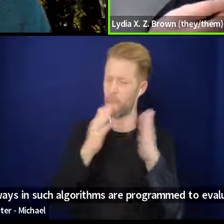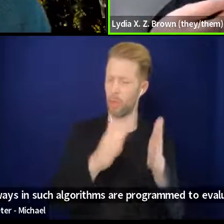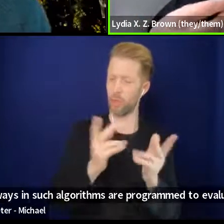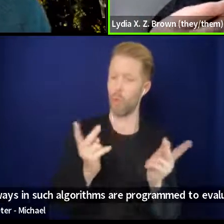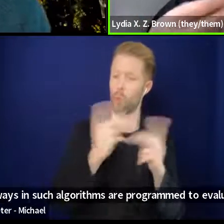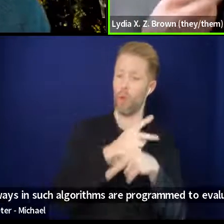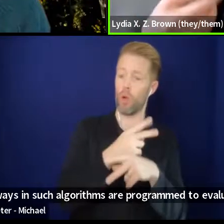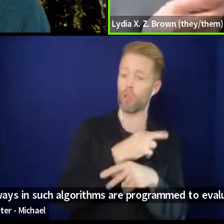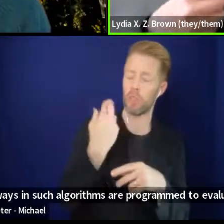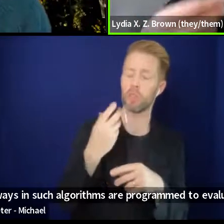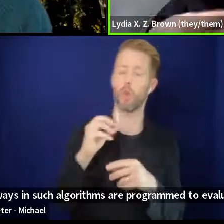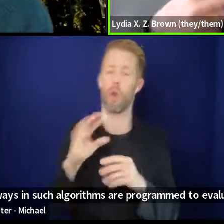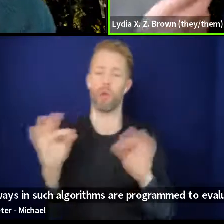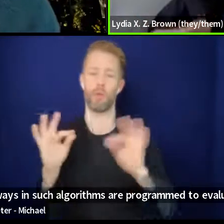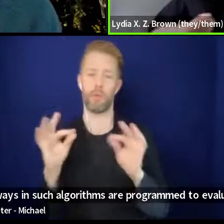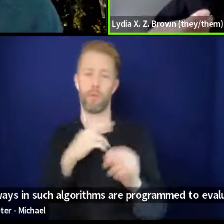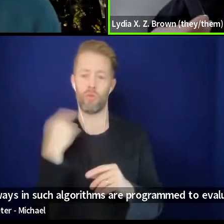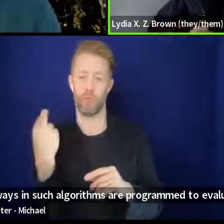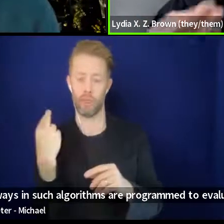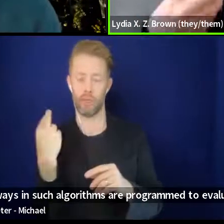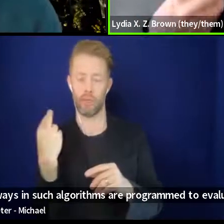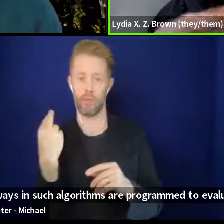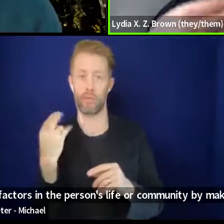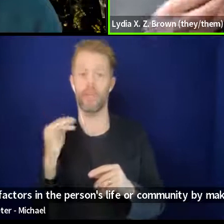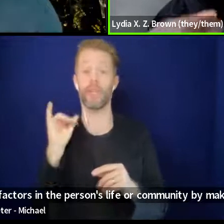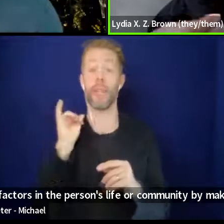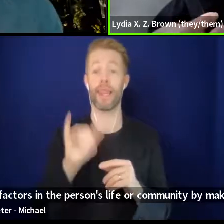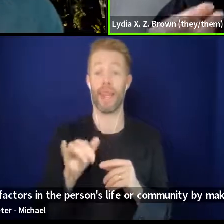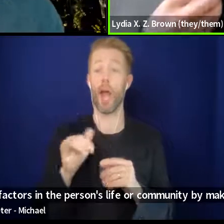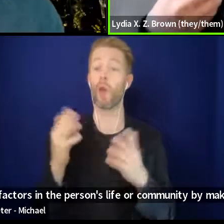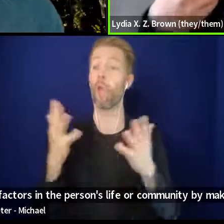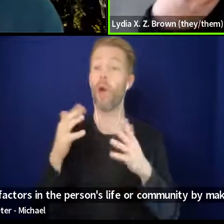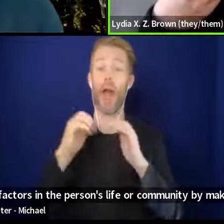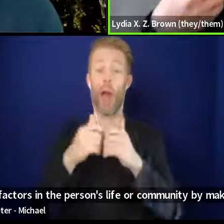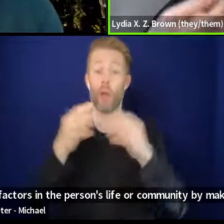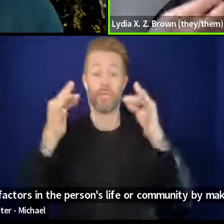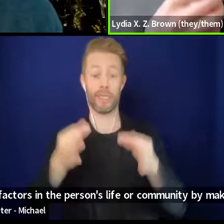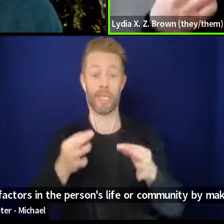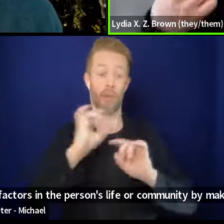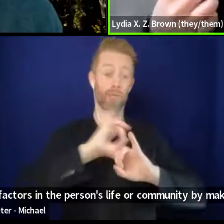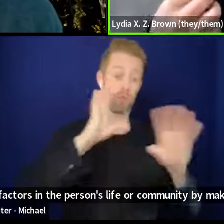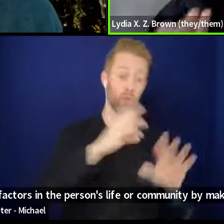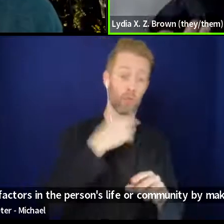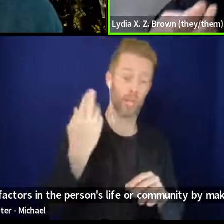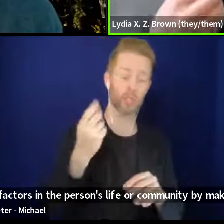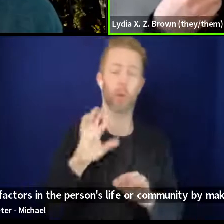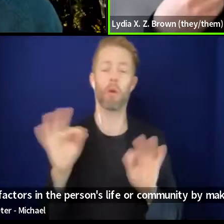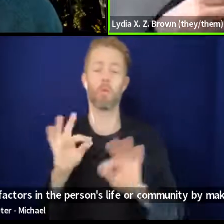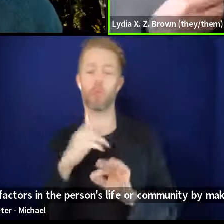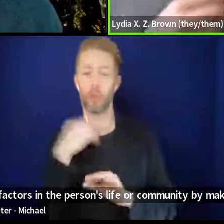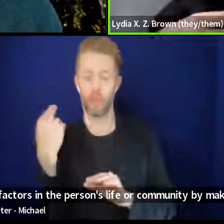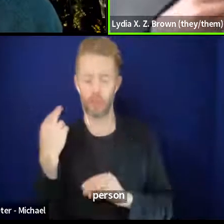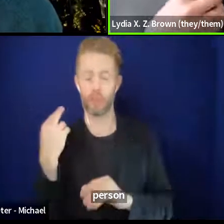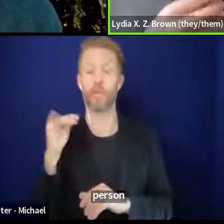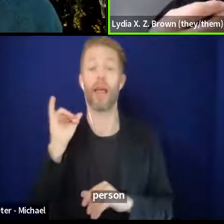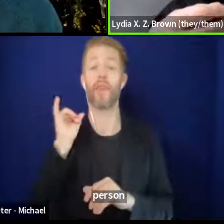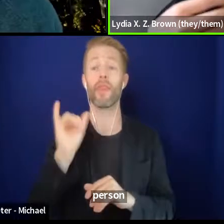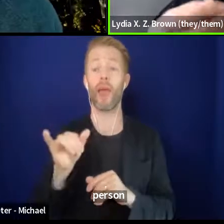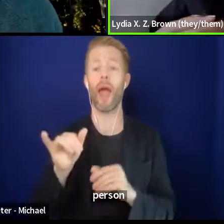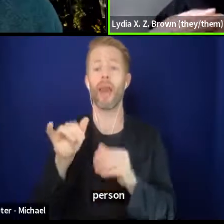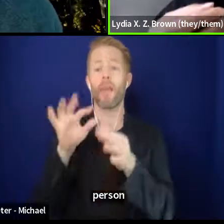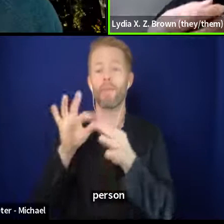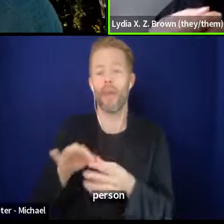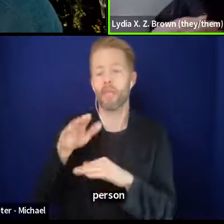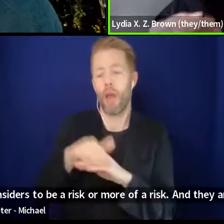those factors are often tied to the same kinds of experiences or characteristics that are more likely to occur